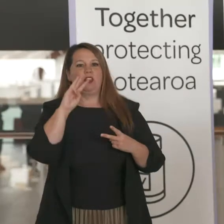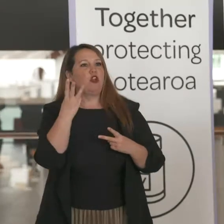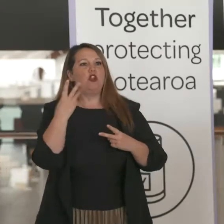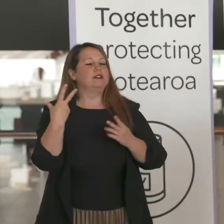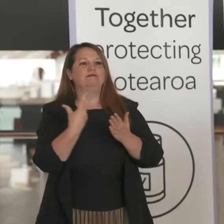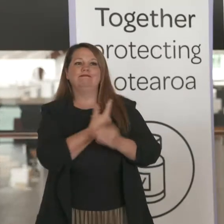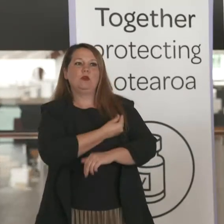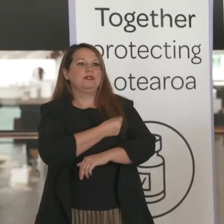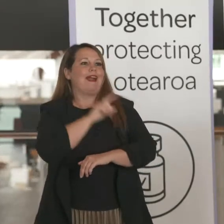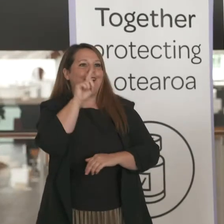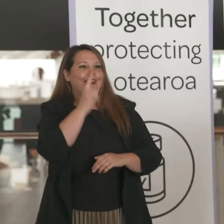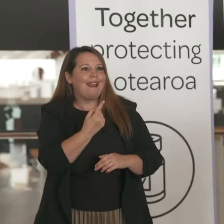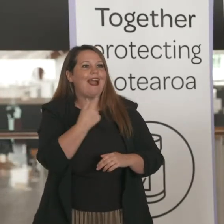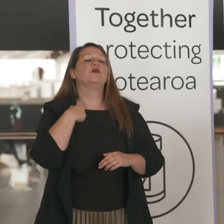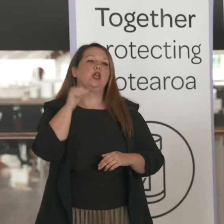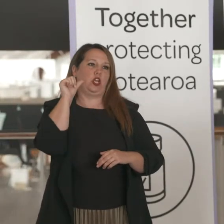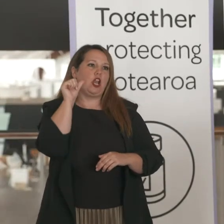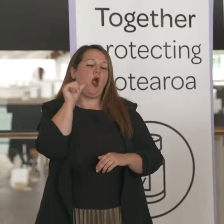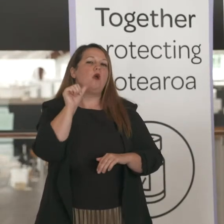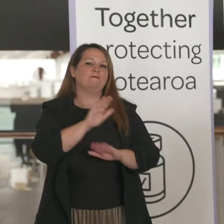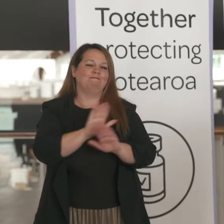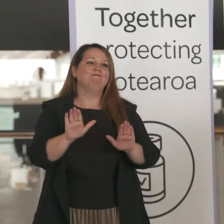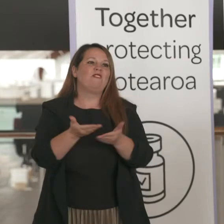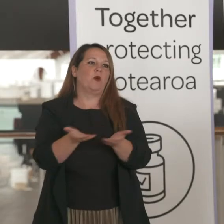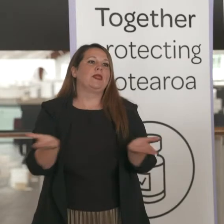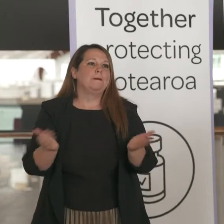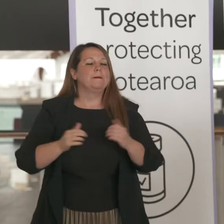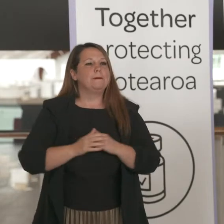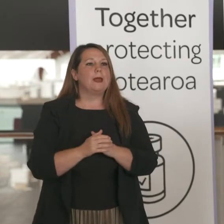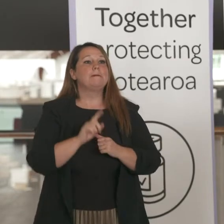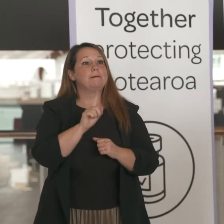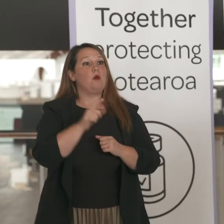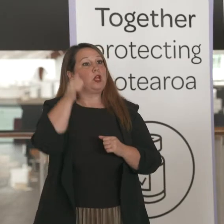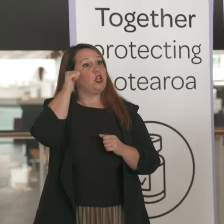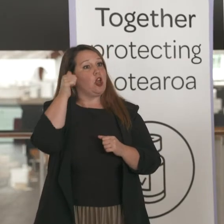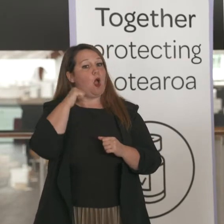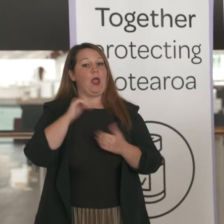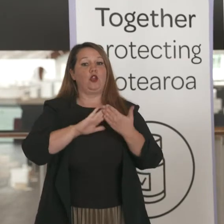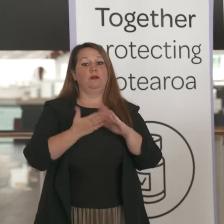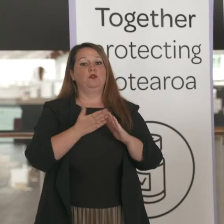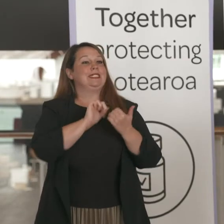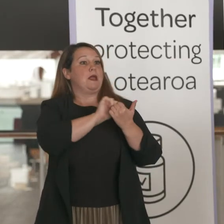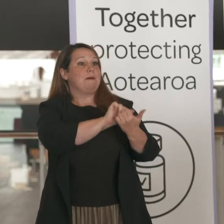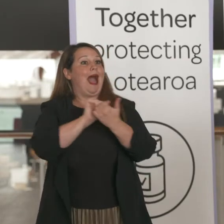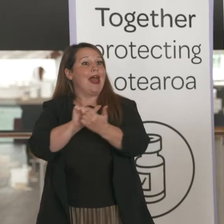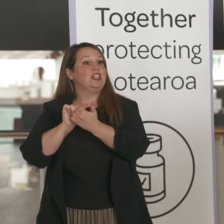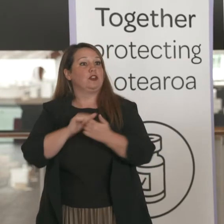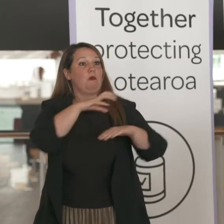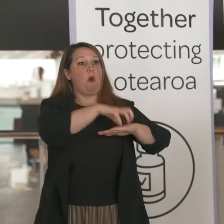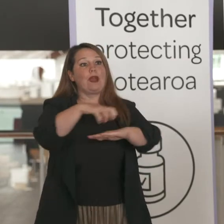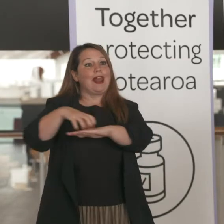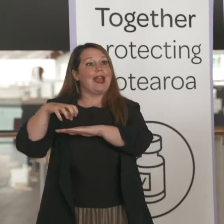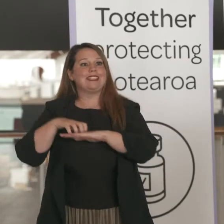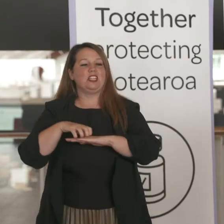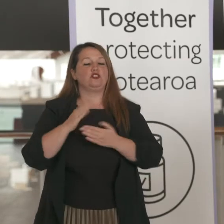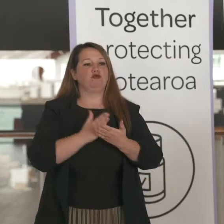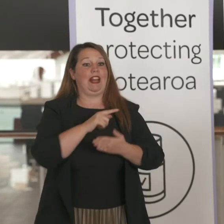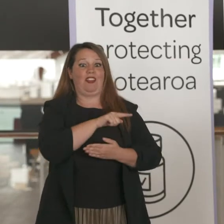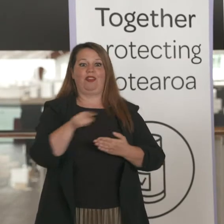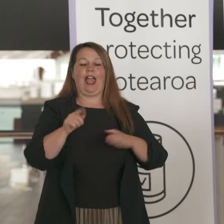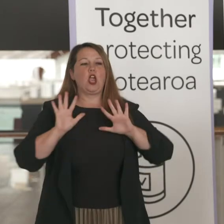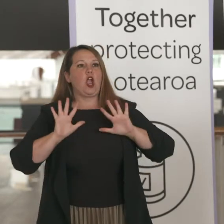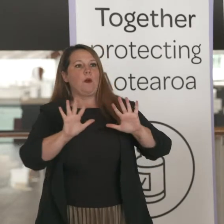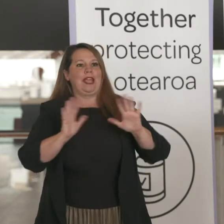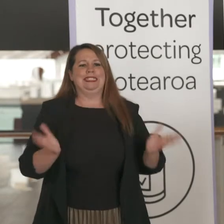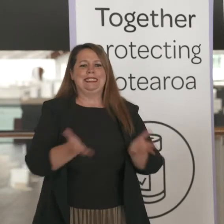That said, we know our community partners are rallying once again to encourage their communities to come out